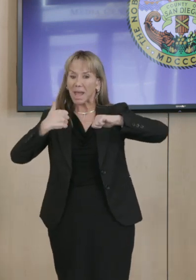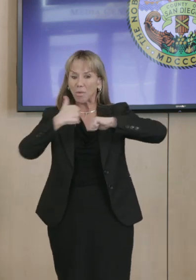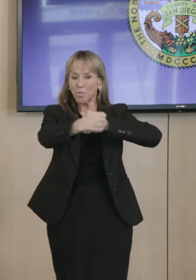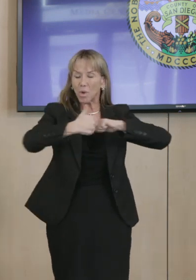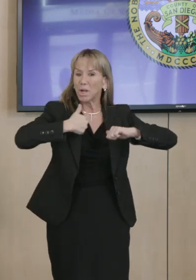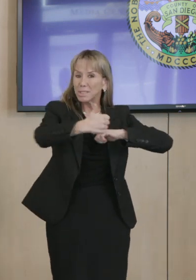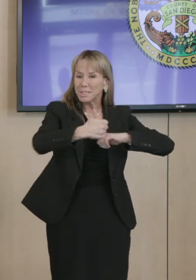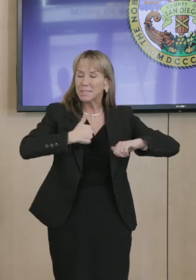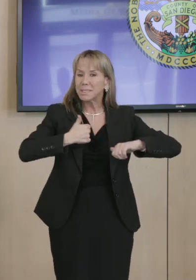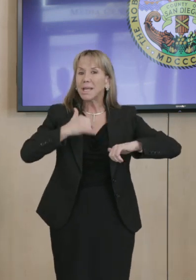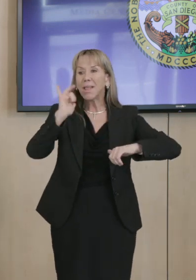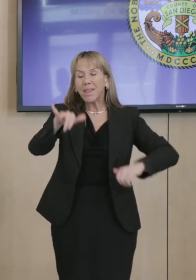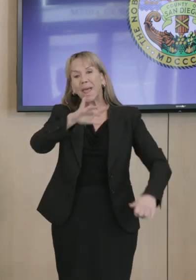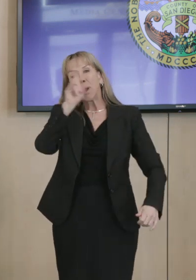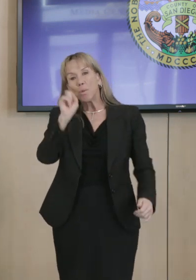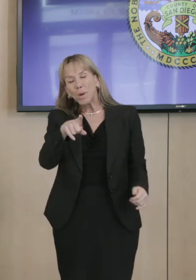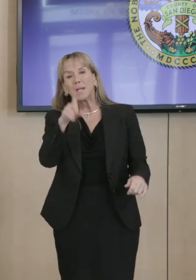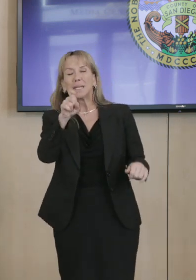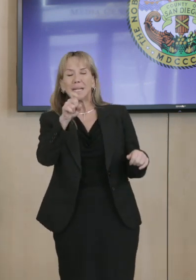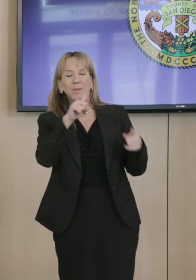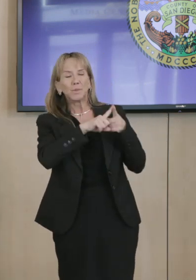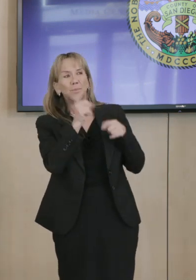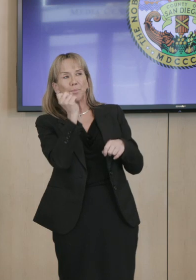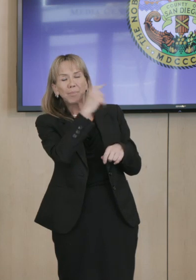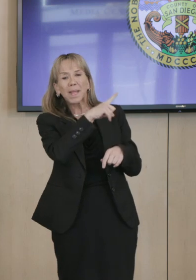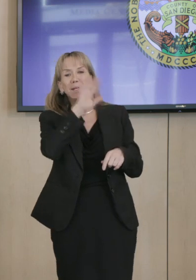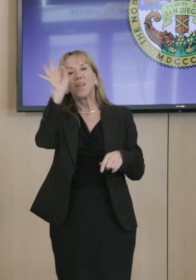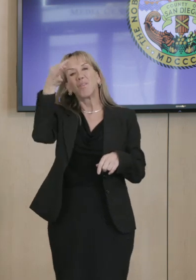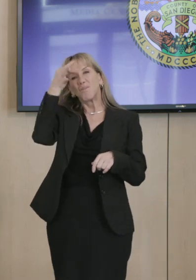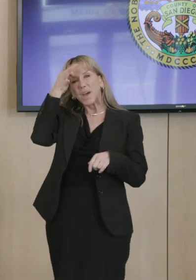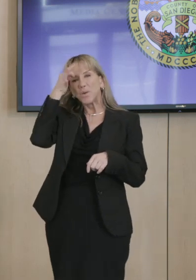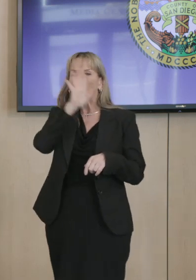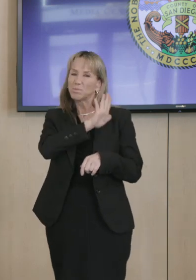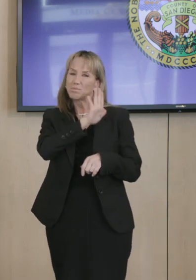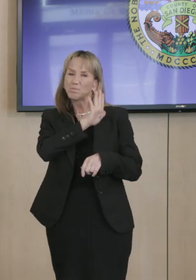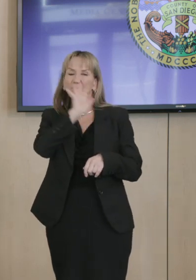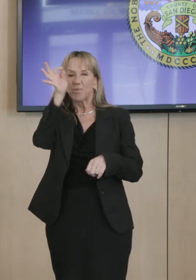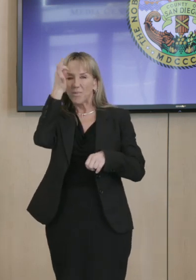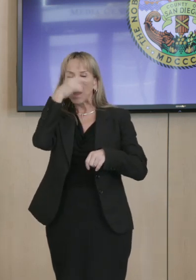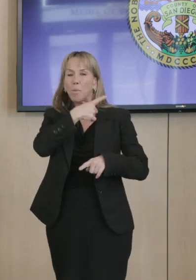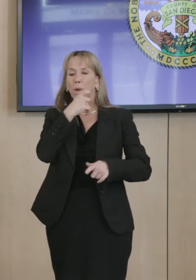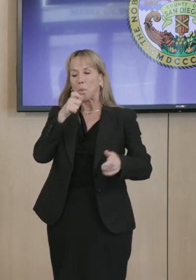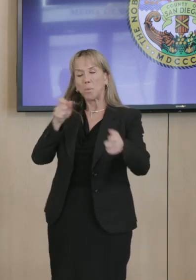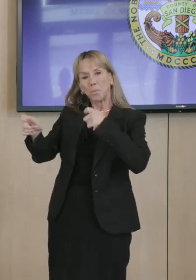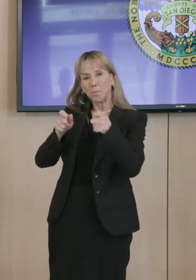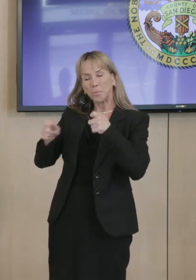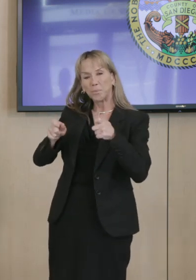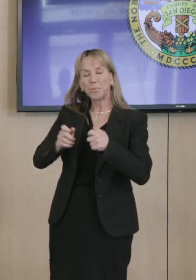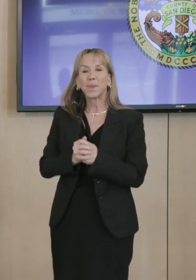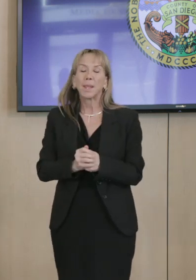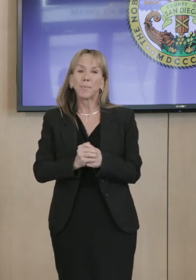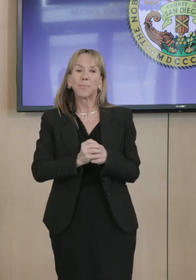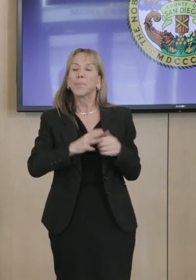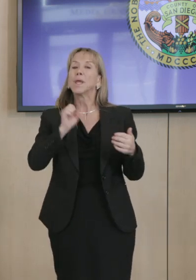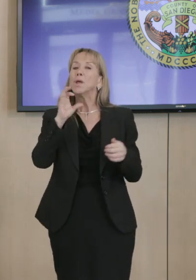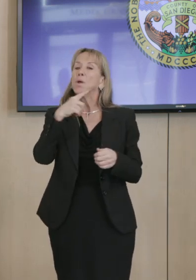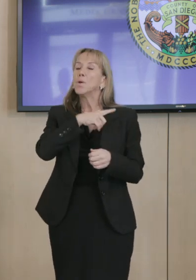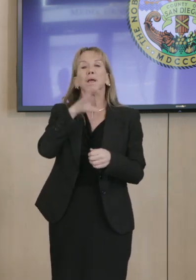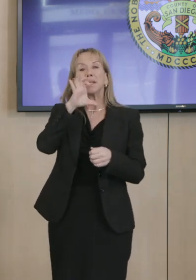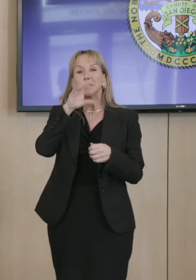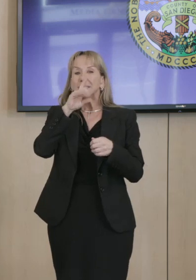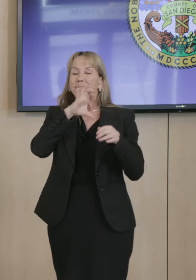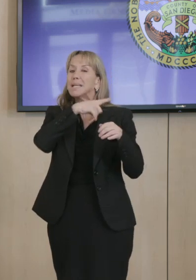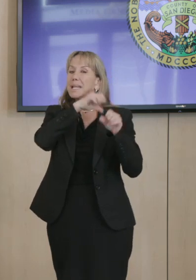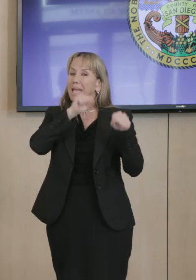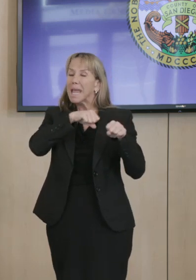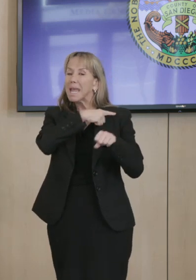addressed to the federal authorities that control the border. So the CBP is best able to answer that question,